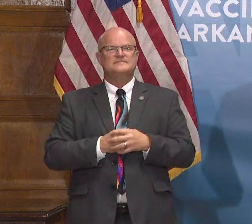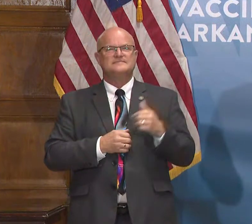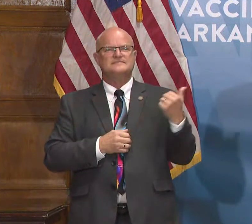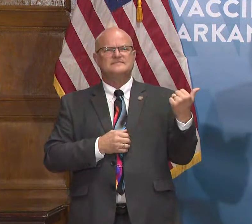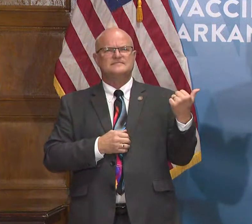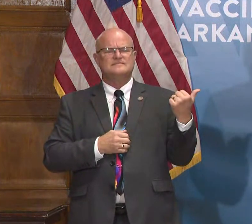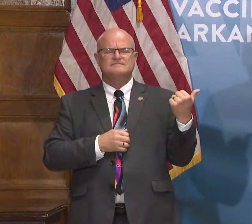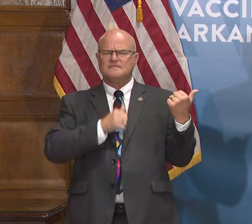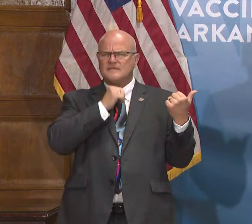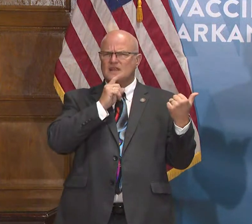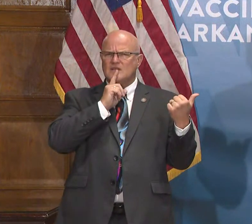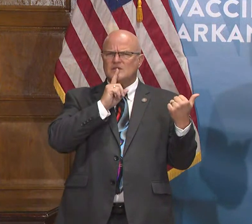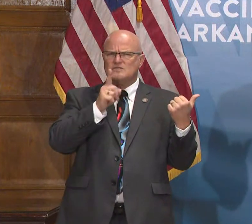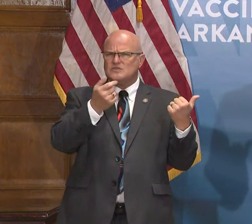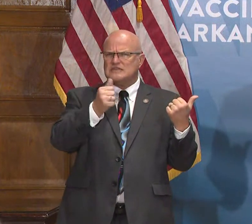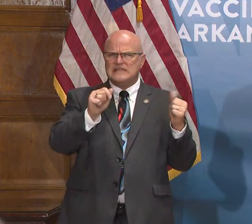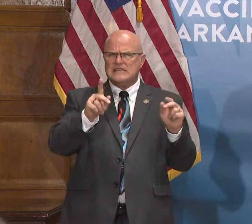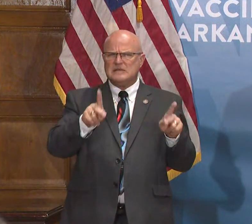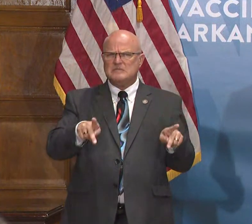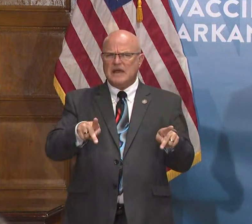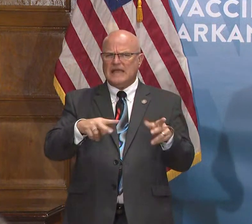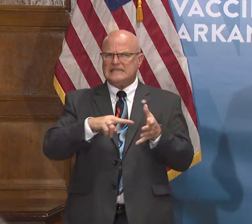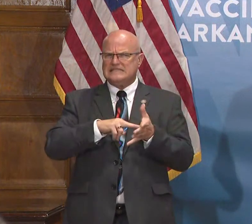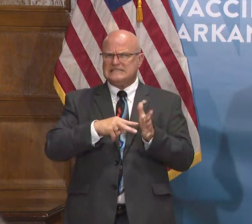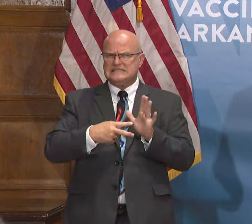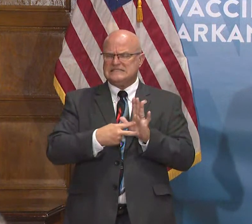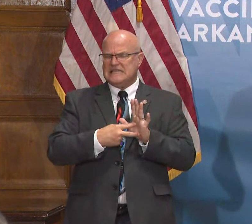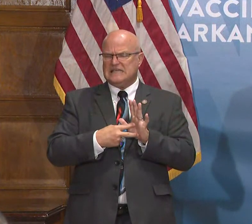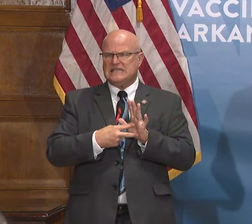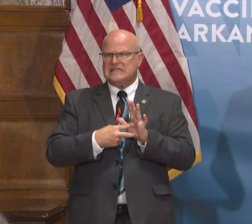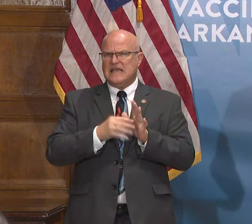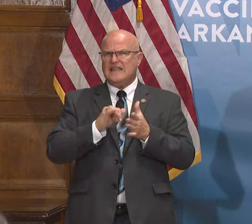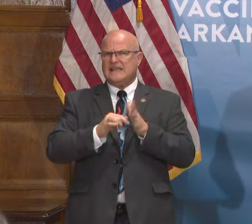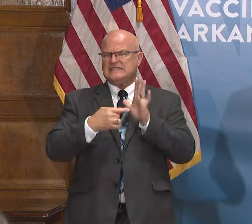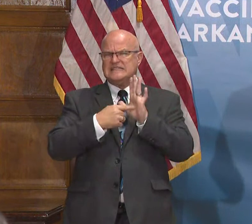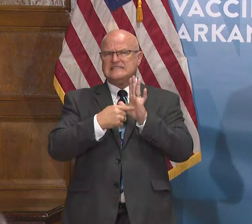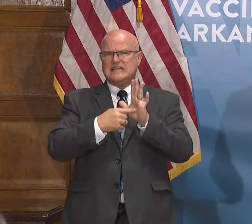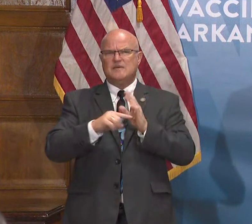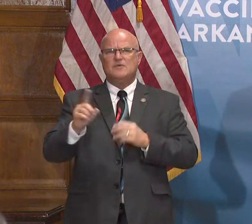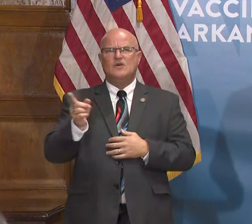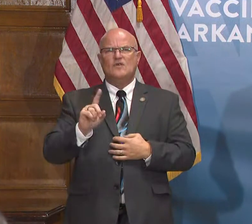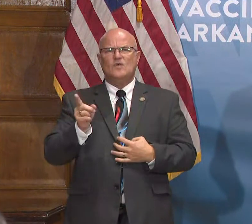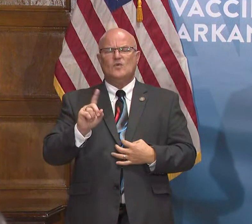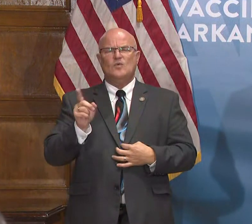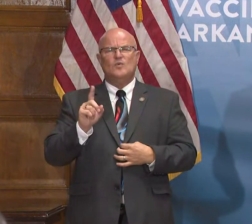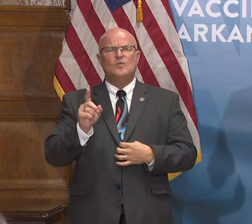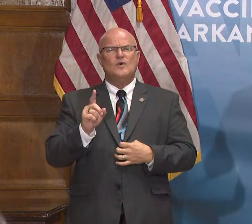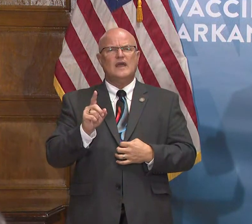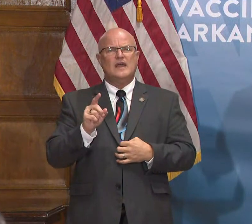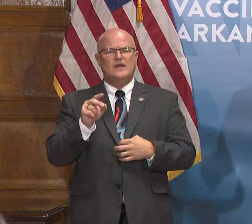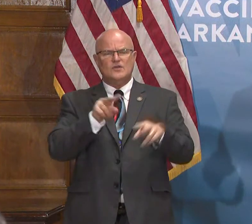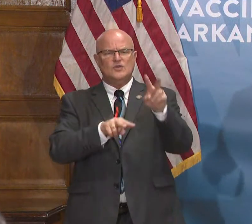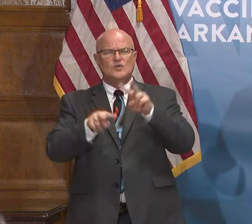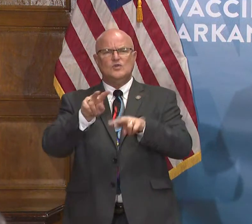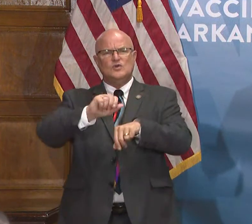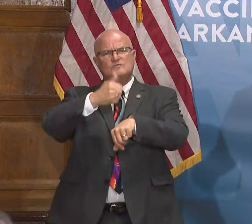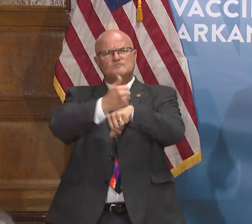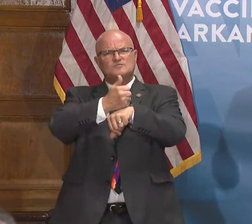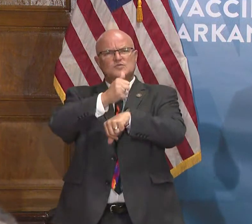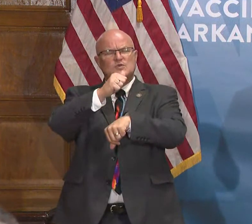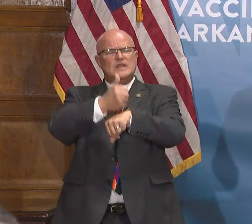Yeah, I'm not sure that was anybody's intent. That's an example of where you look to